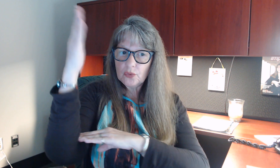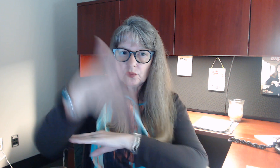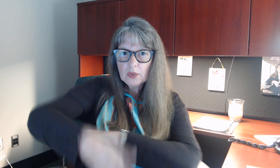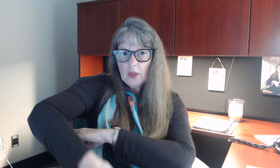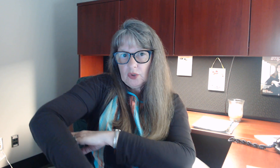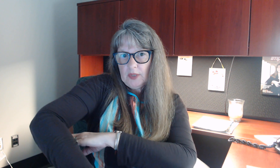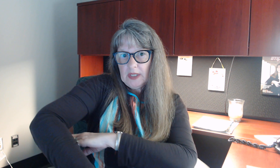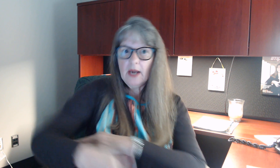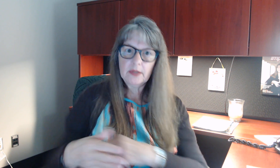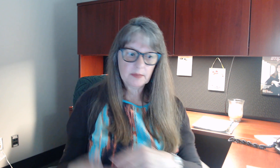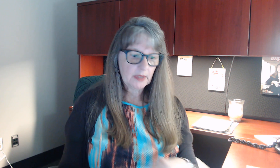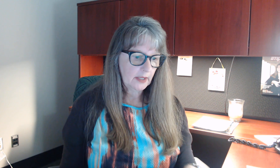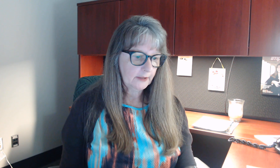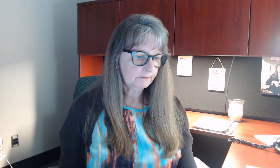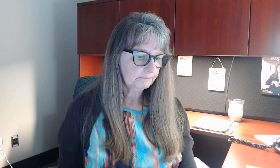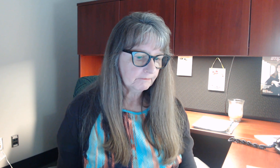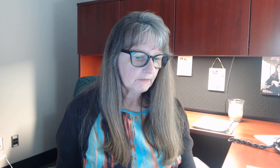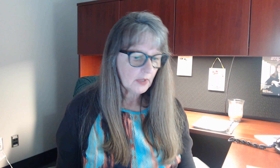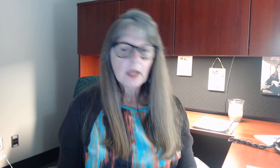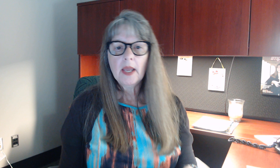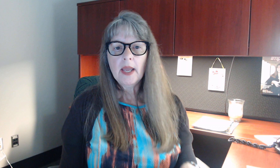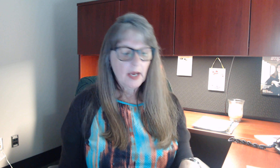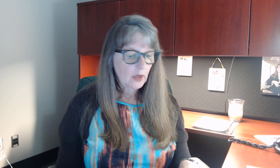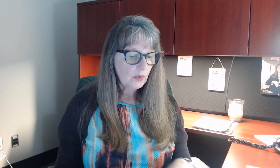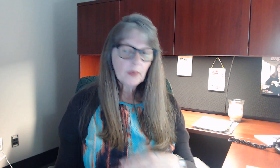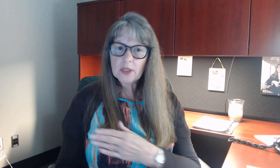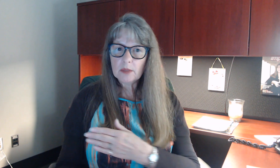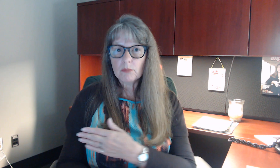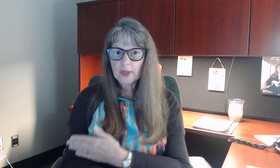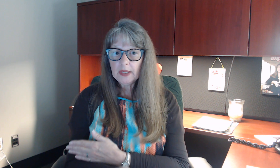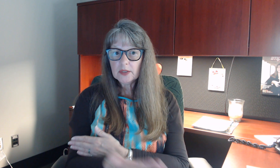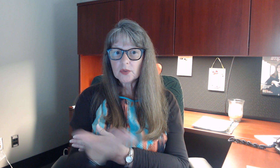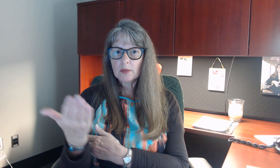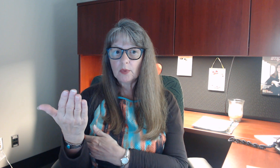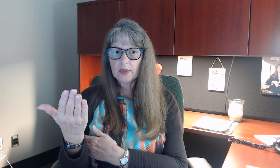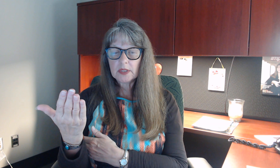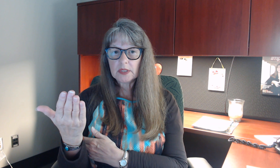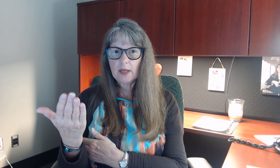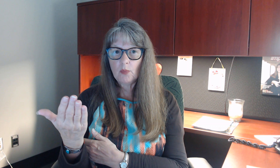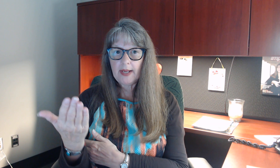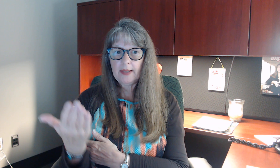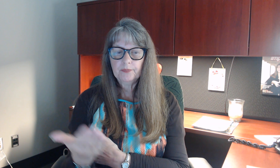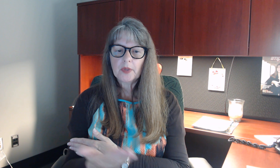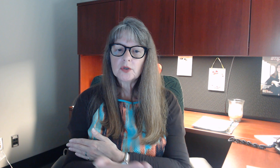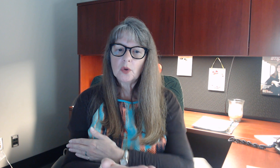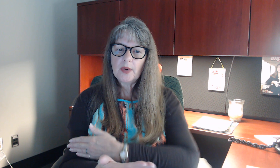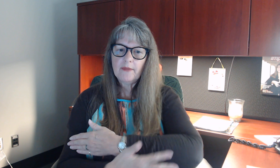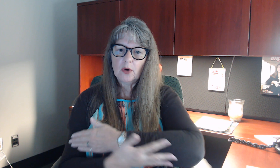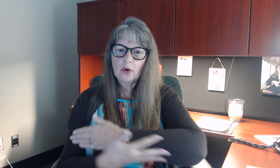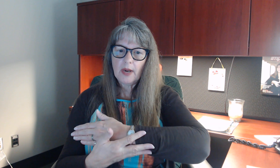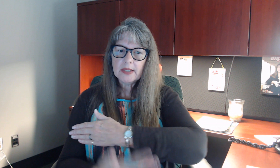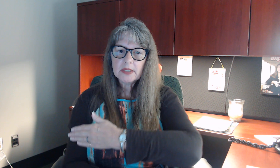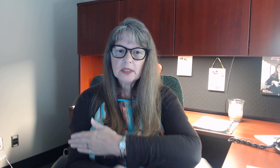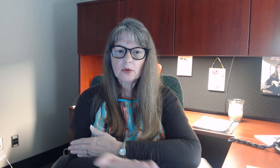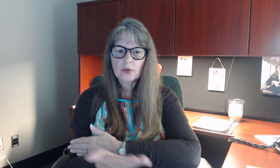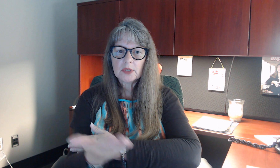noon, straight down is midnight. We already did morning, so the morning's the same way. So we have our horizon and our sun